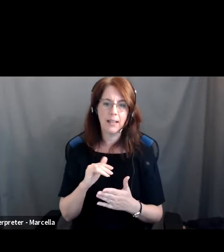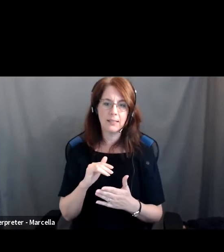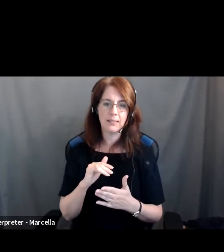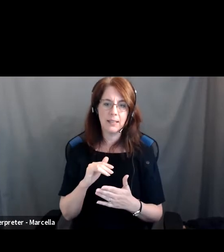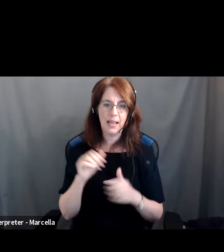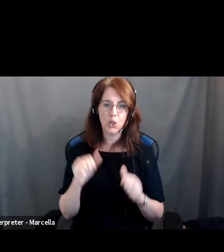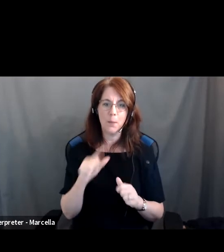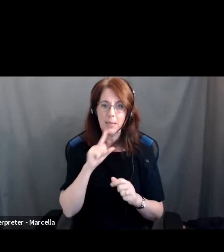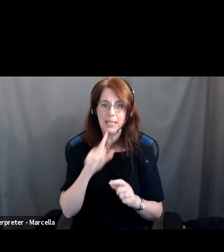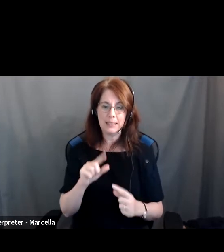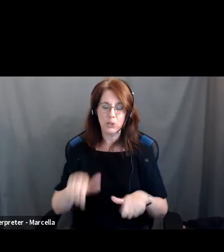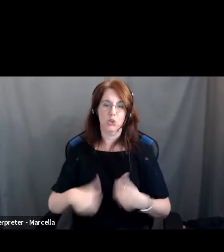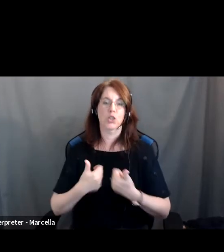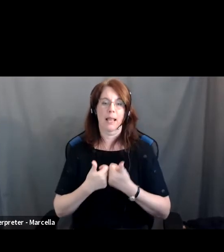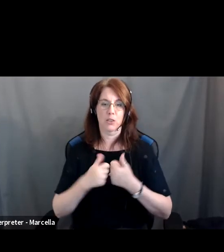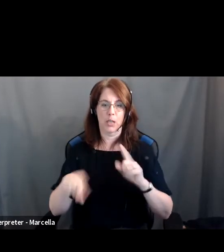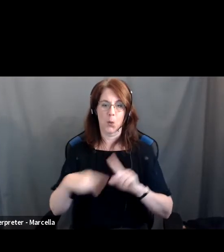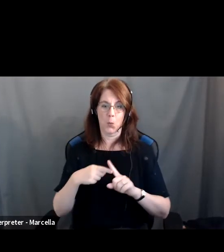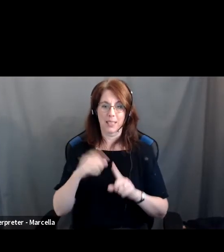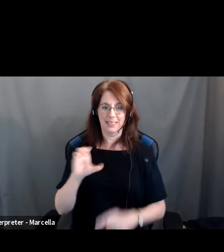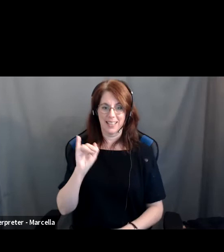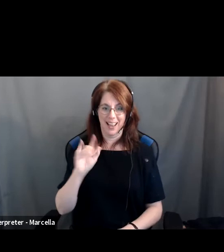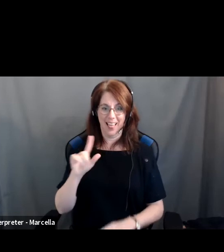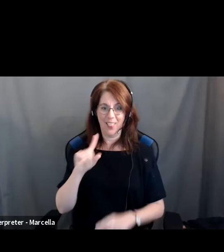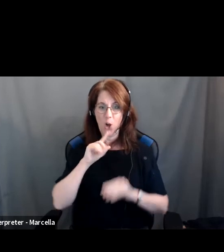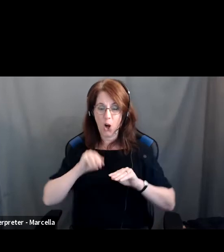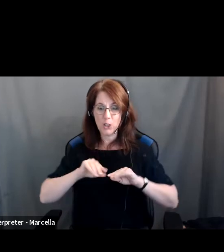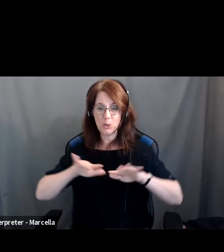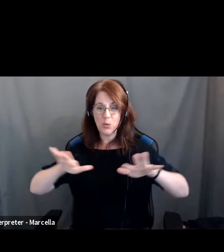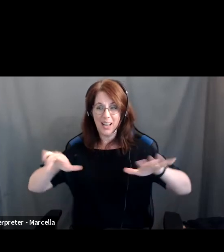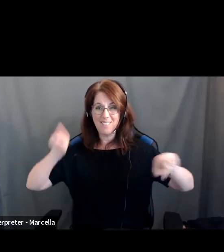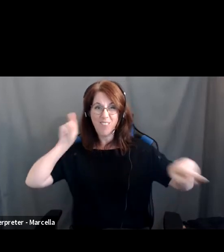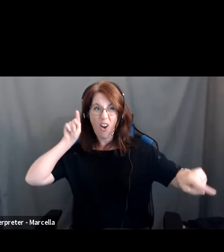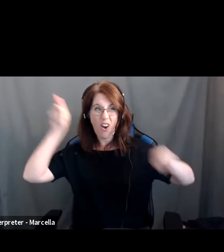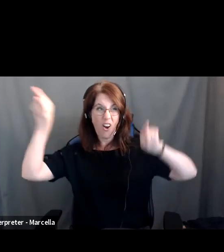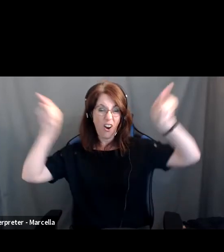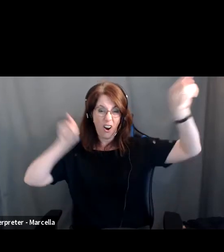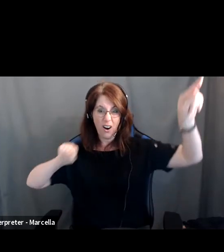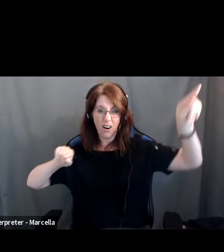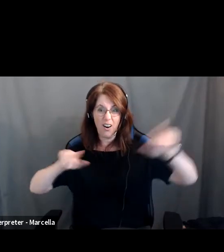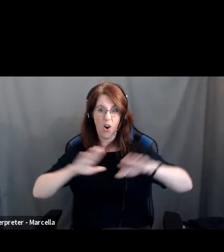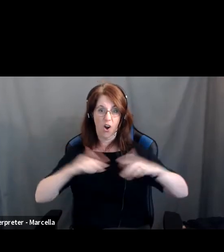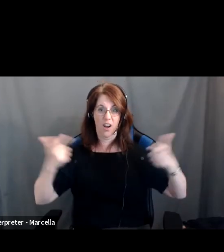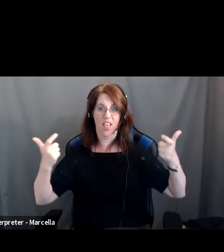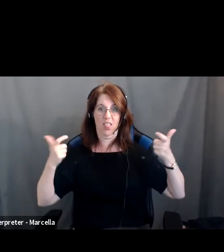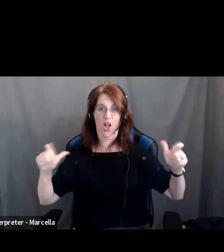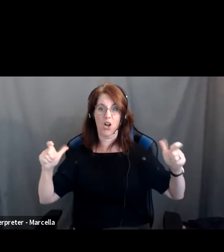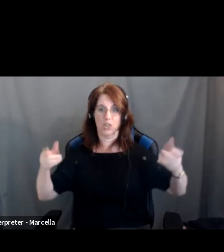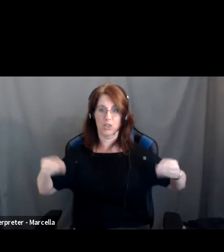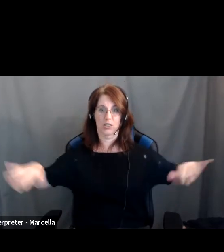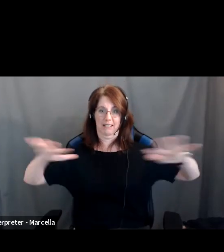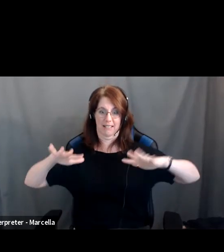be especially challenging when centers are spread so thin across vast